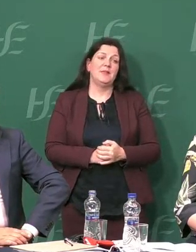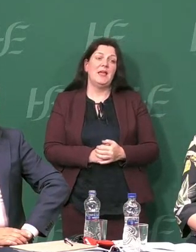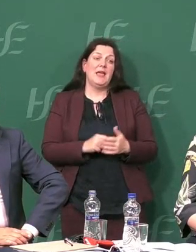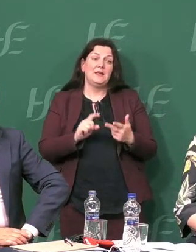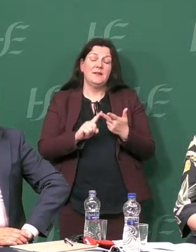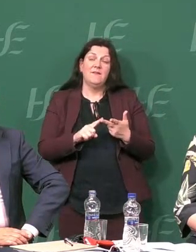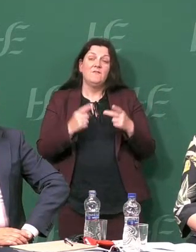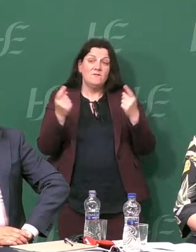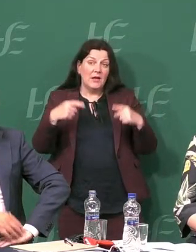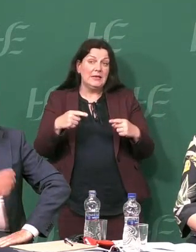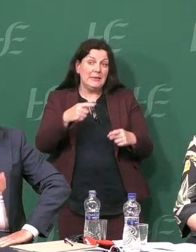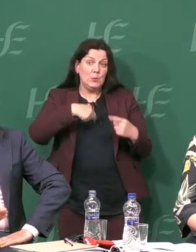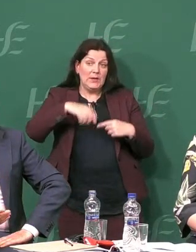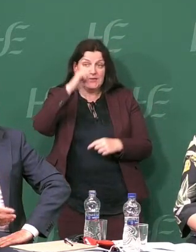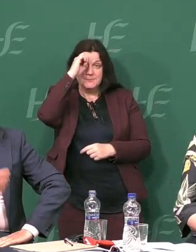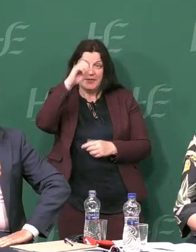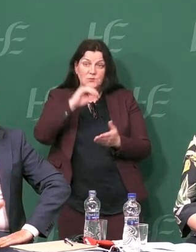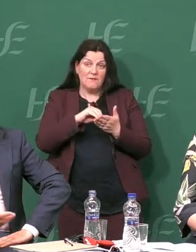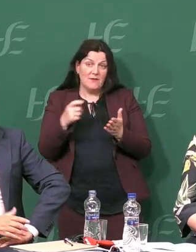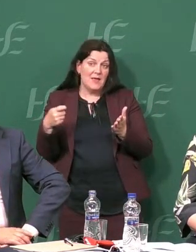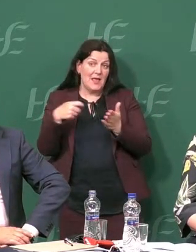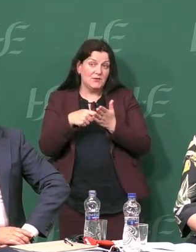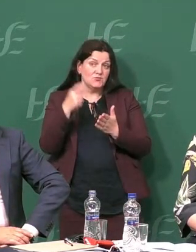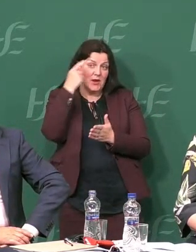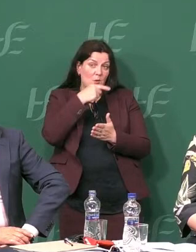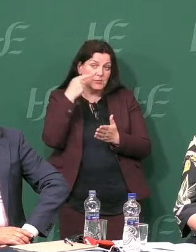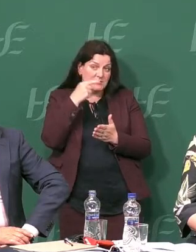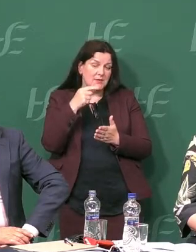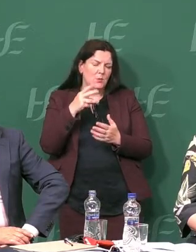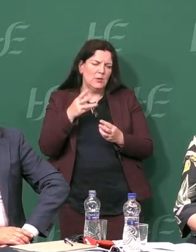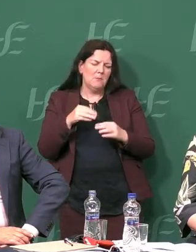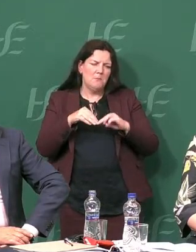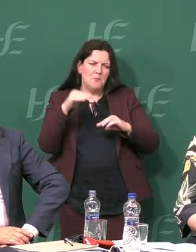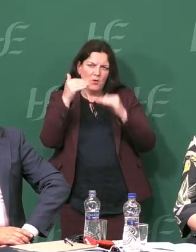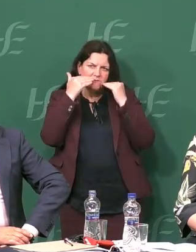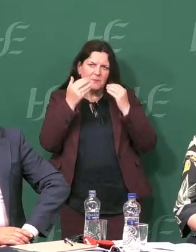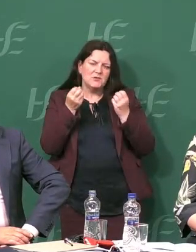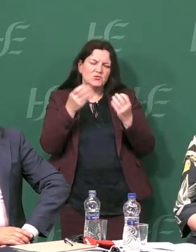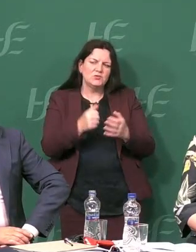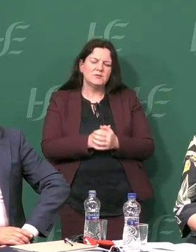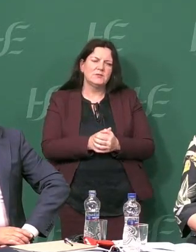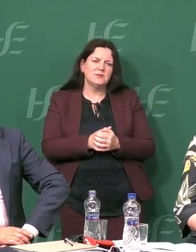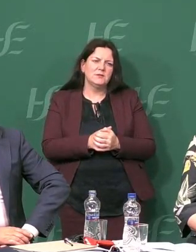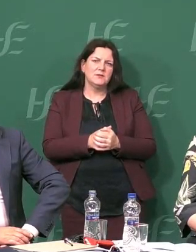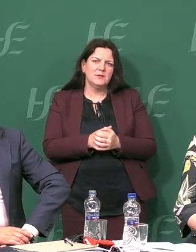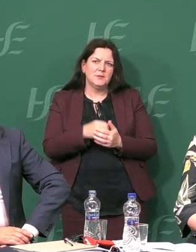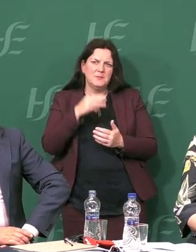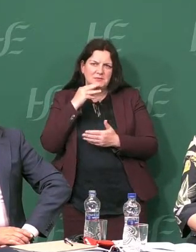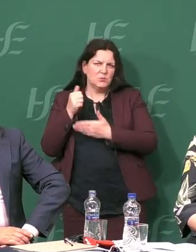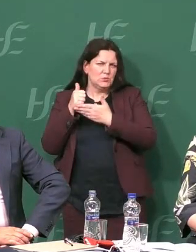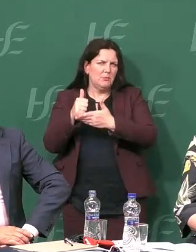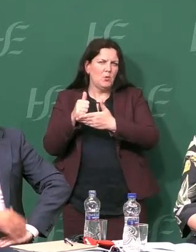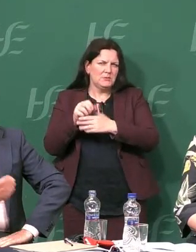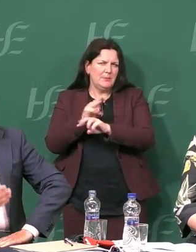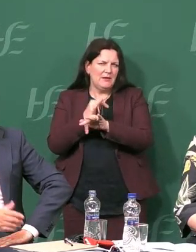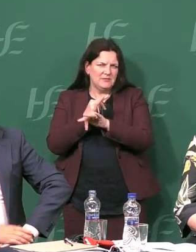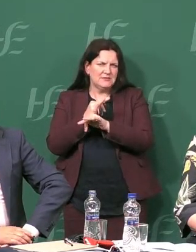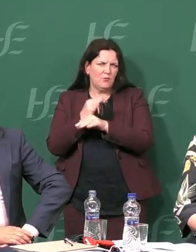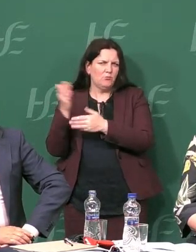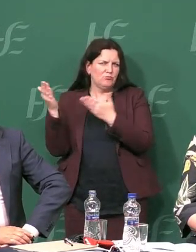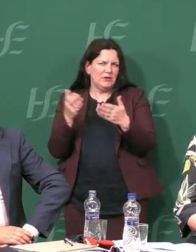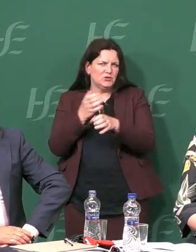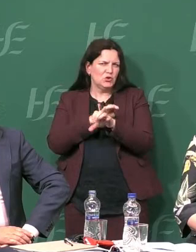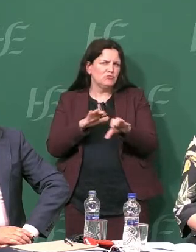finally, we do expect to have extended hours, and we'll give some further information on that as well to support parents for bringing children